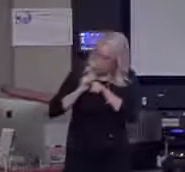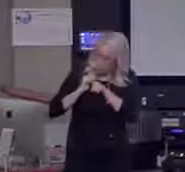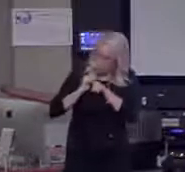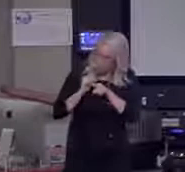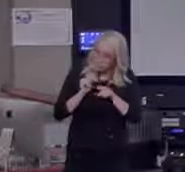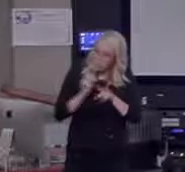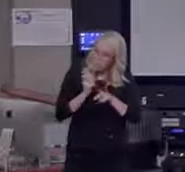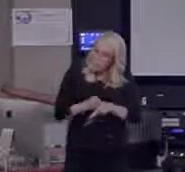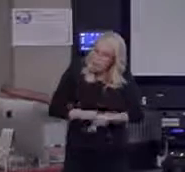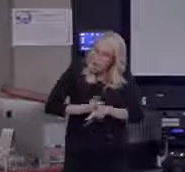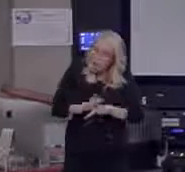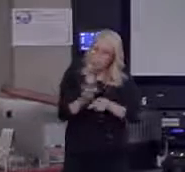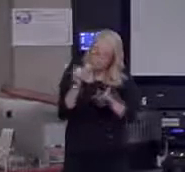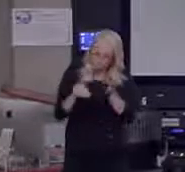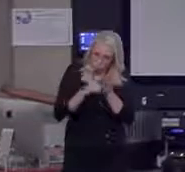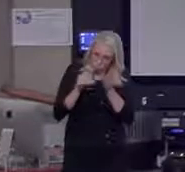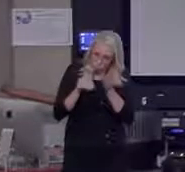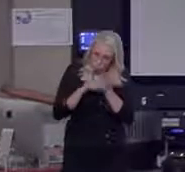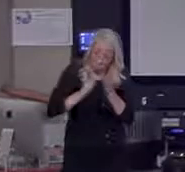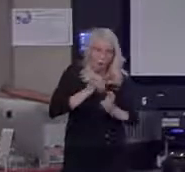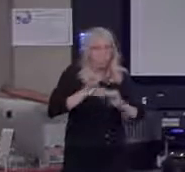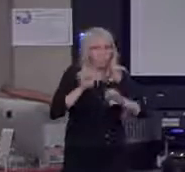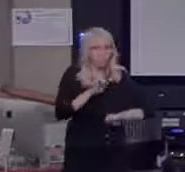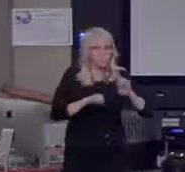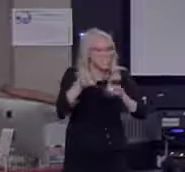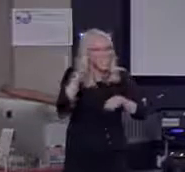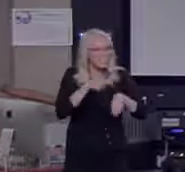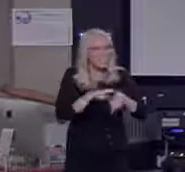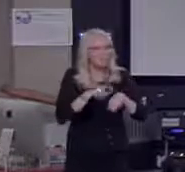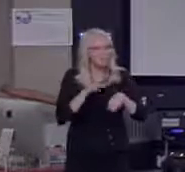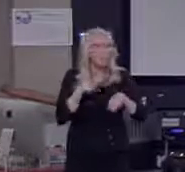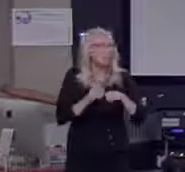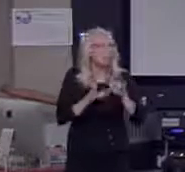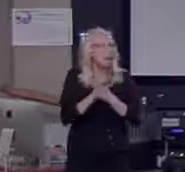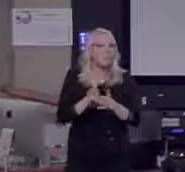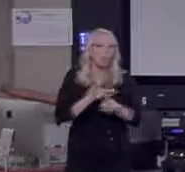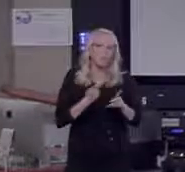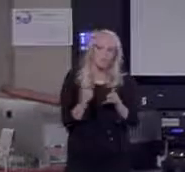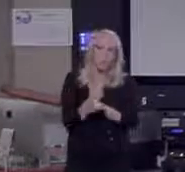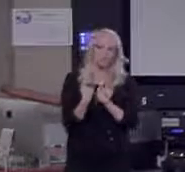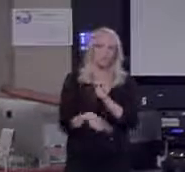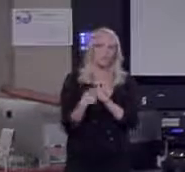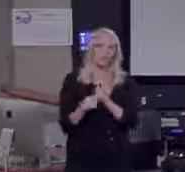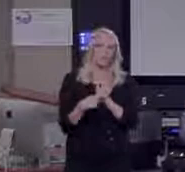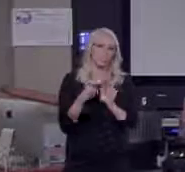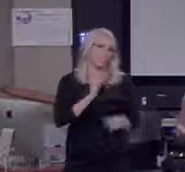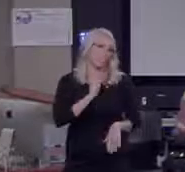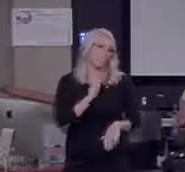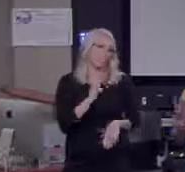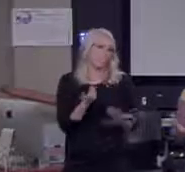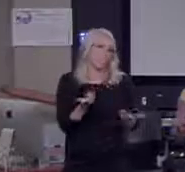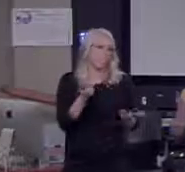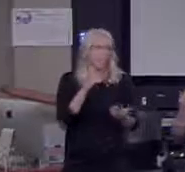replicate 10 times. We are our own worst critics. But in fact, we